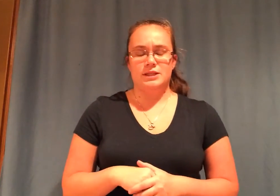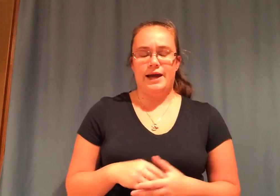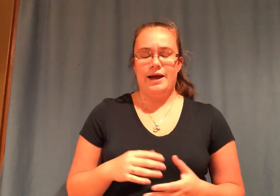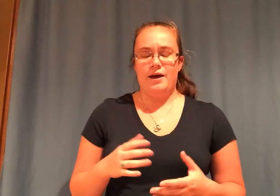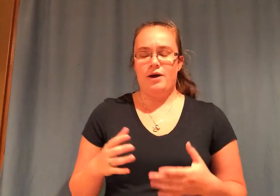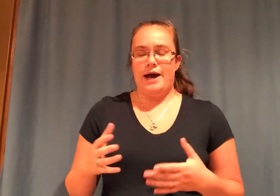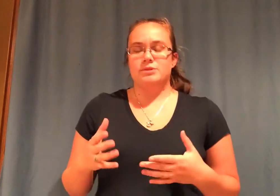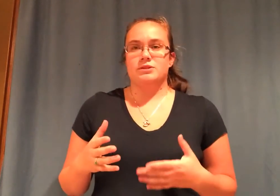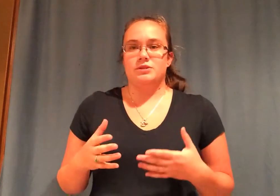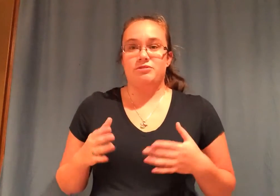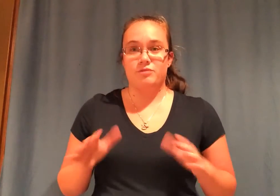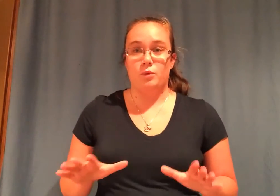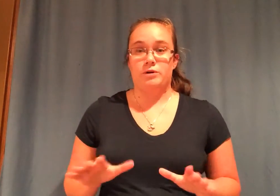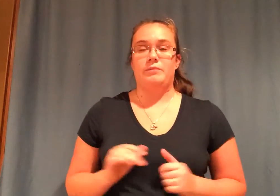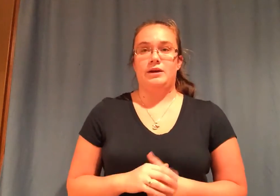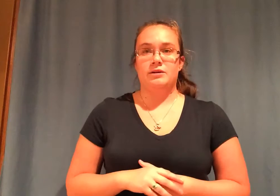that absolutely floored me.